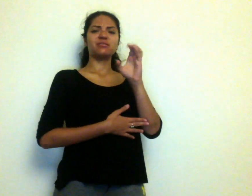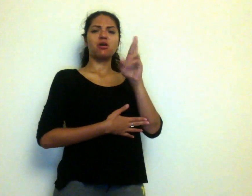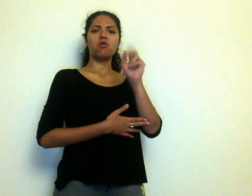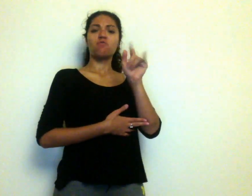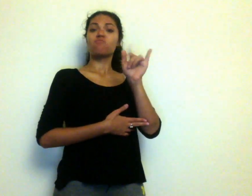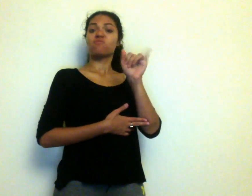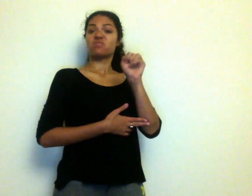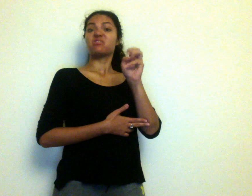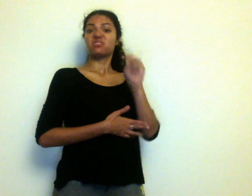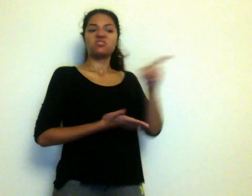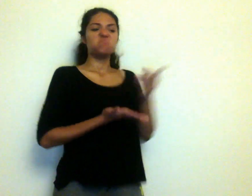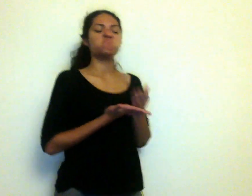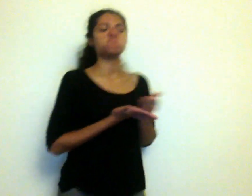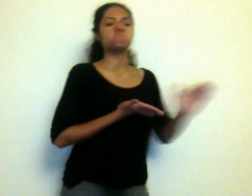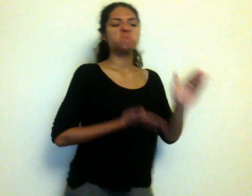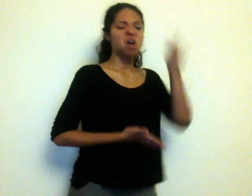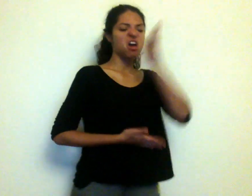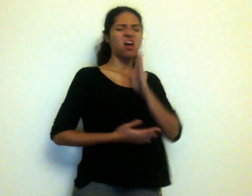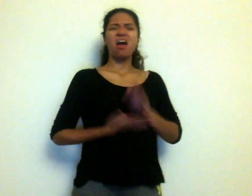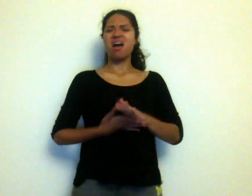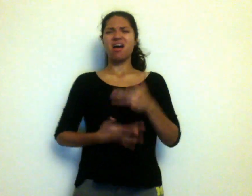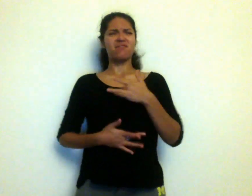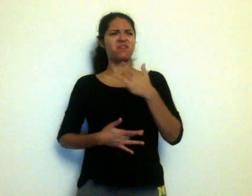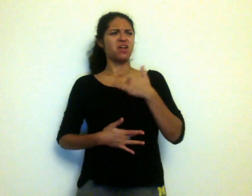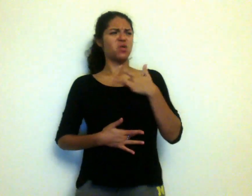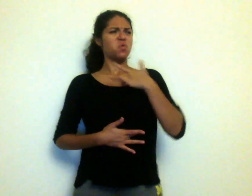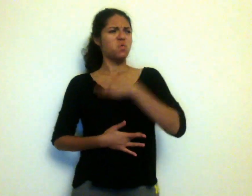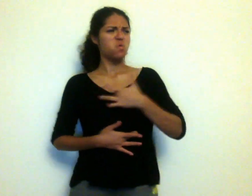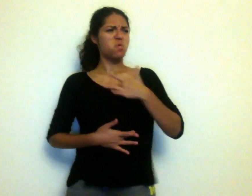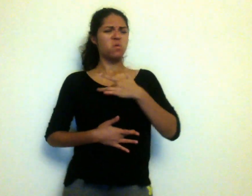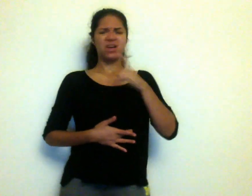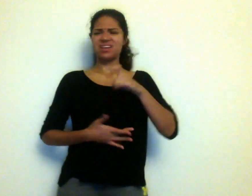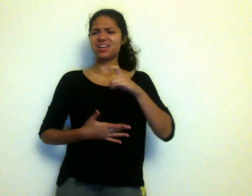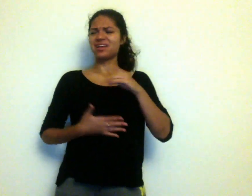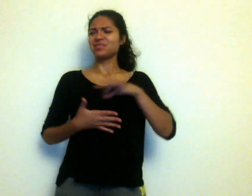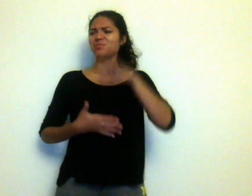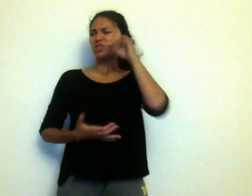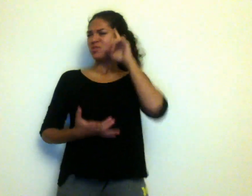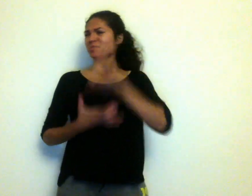Eastern mysticism. Secularism is bankrupt spiritually.